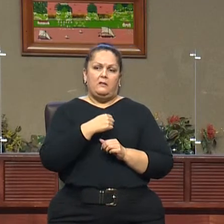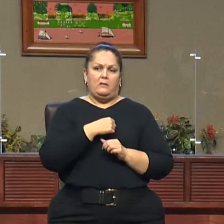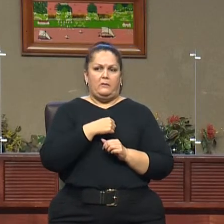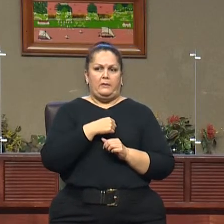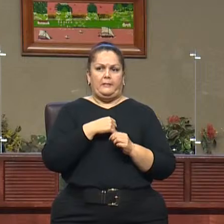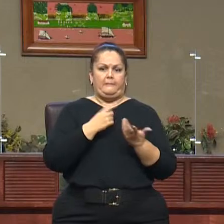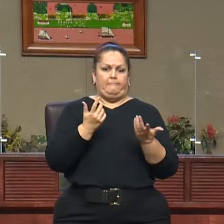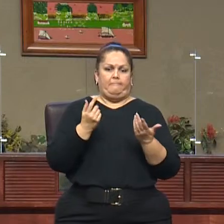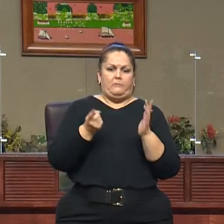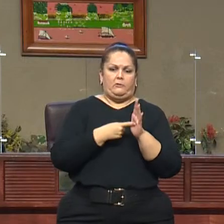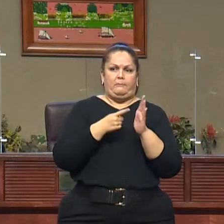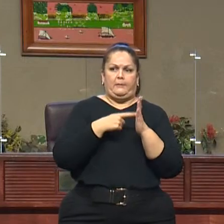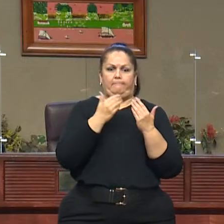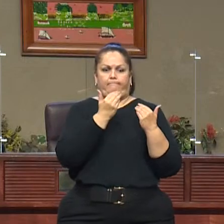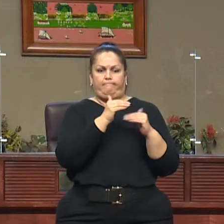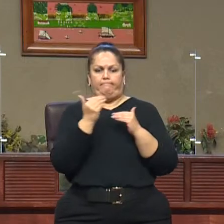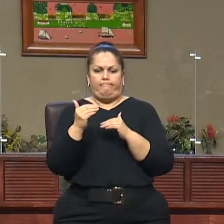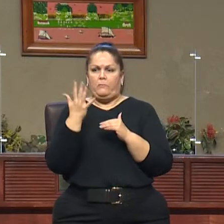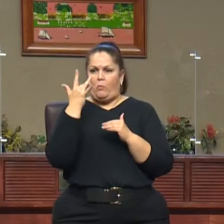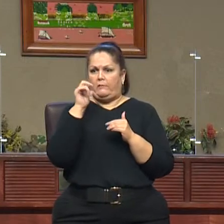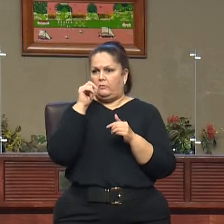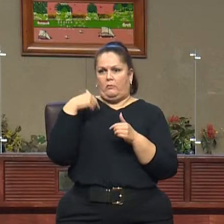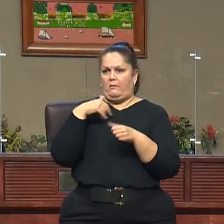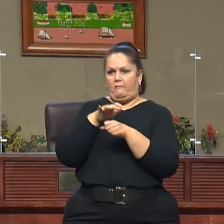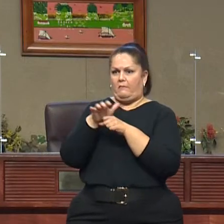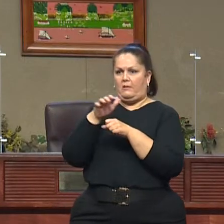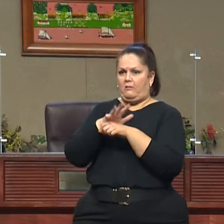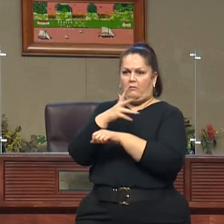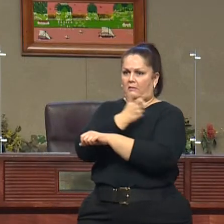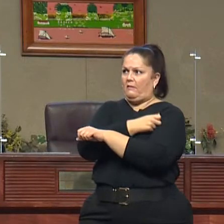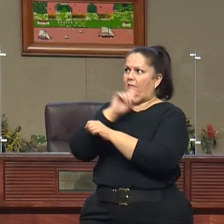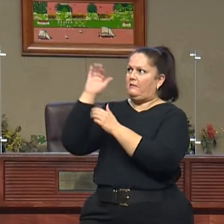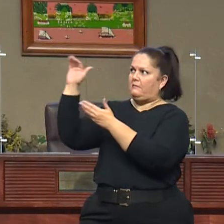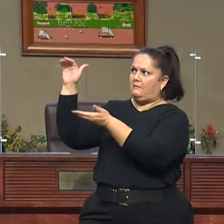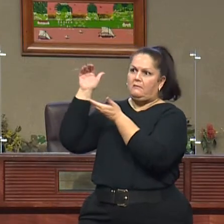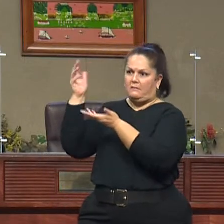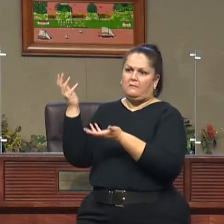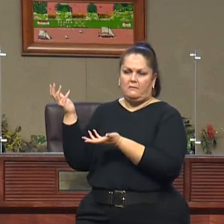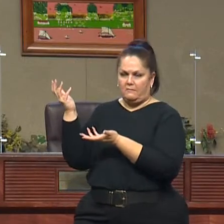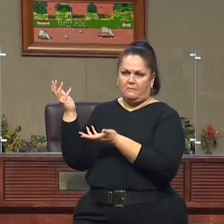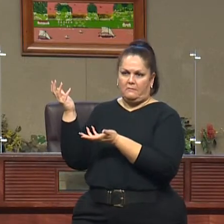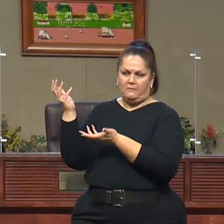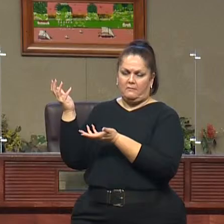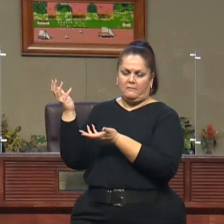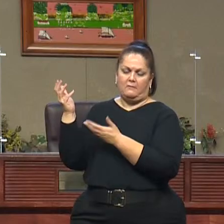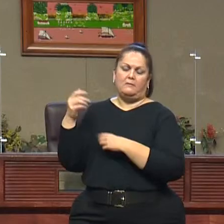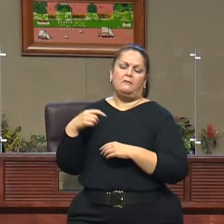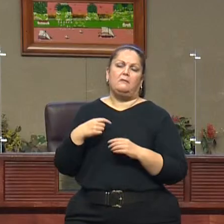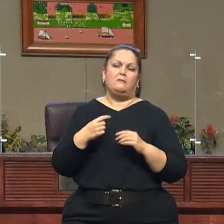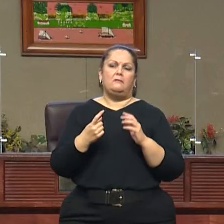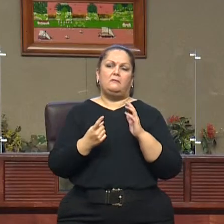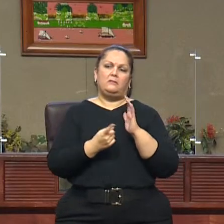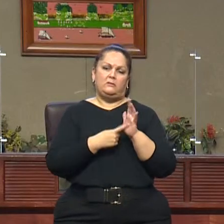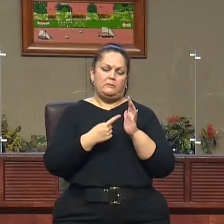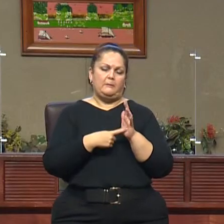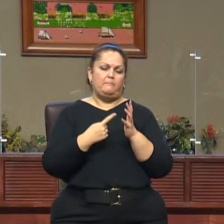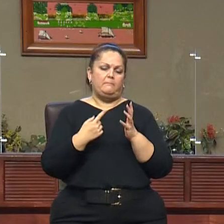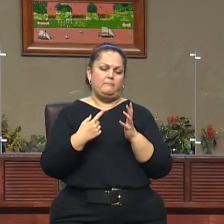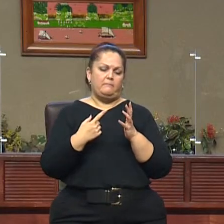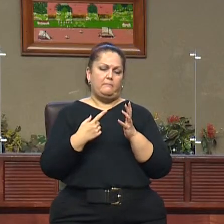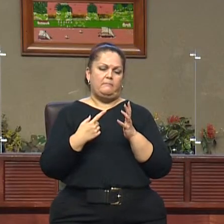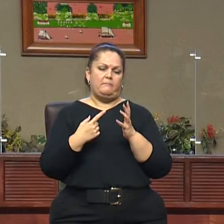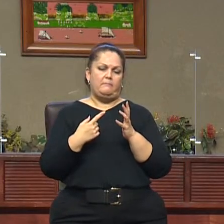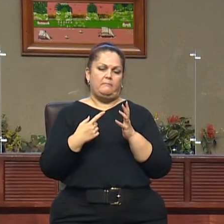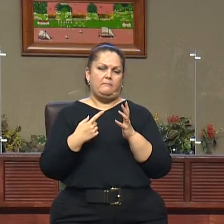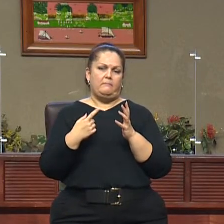limited by supply. We have been limited, I think, in some instances by the